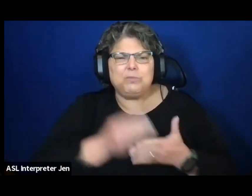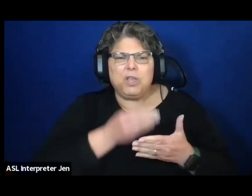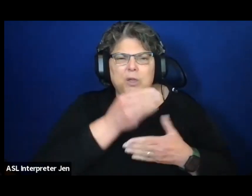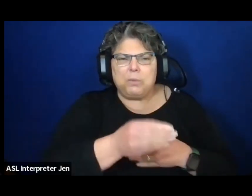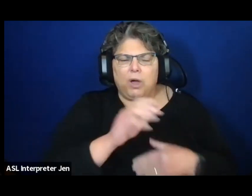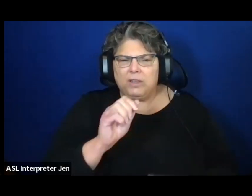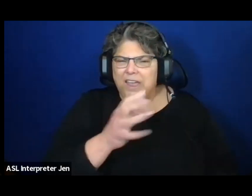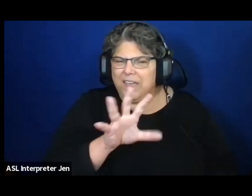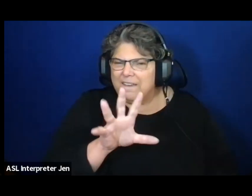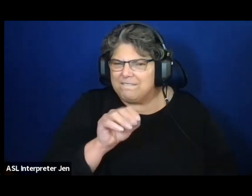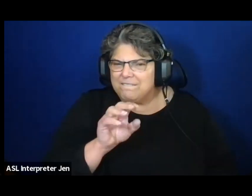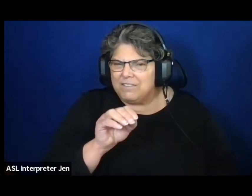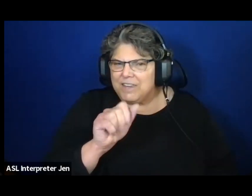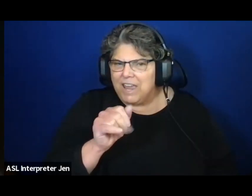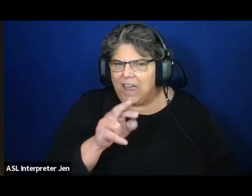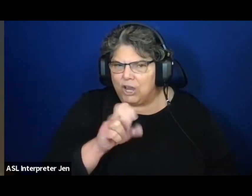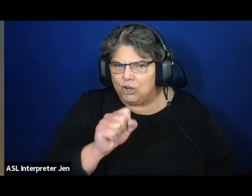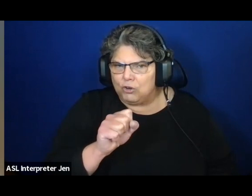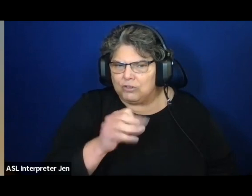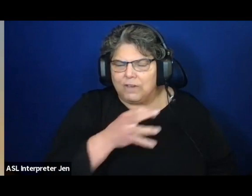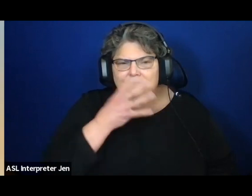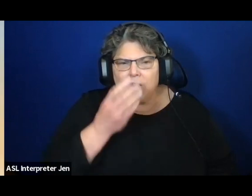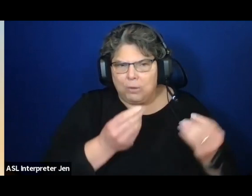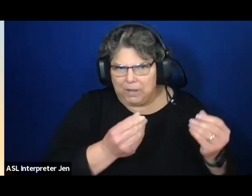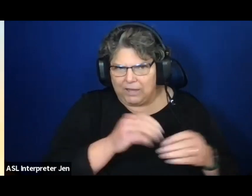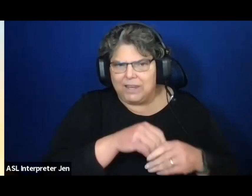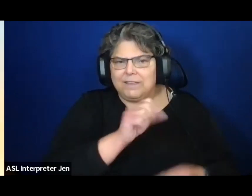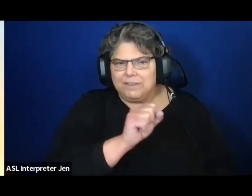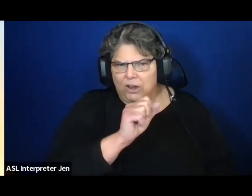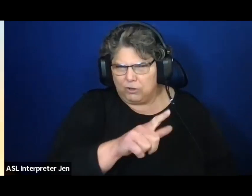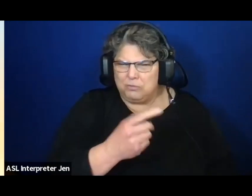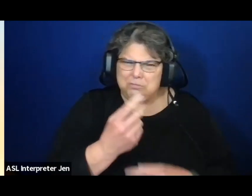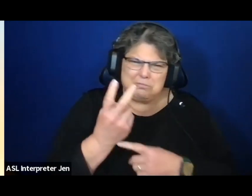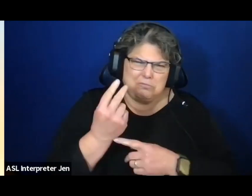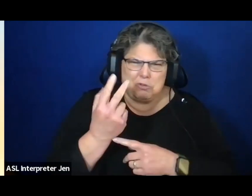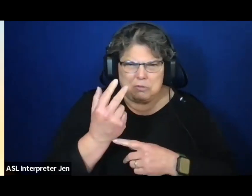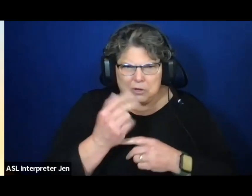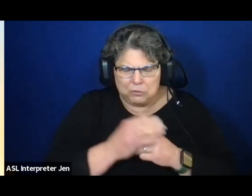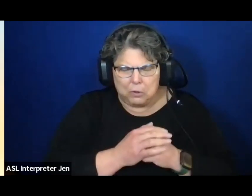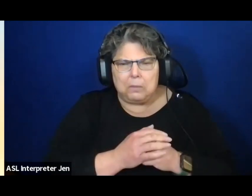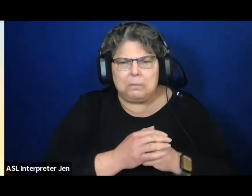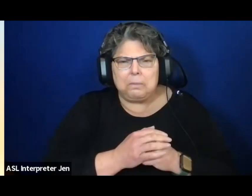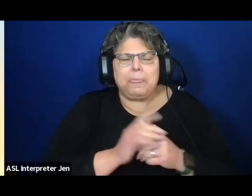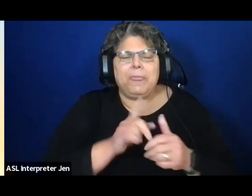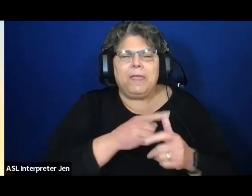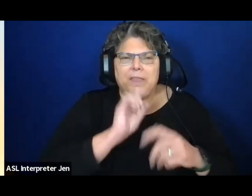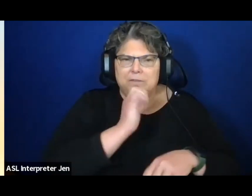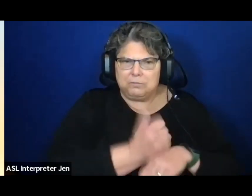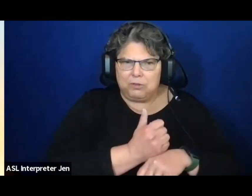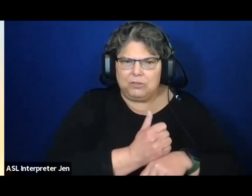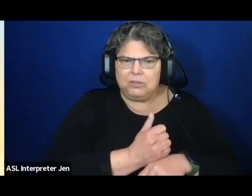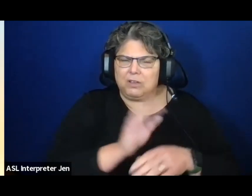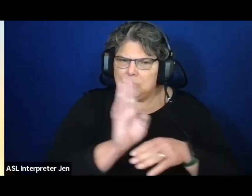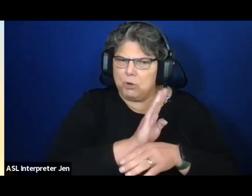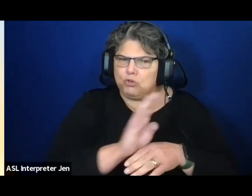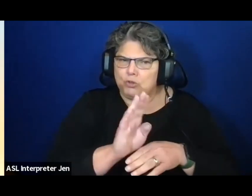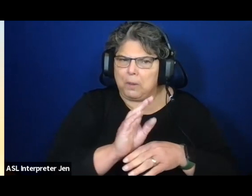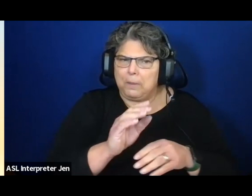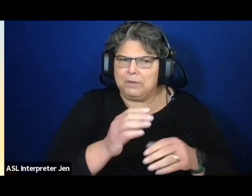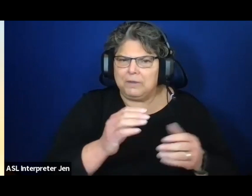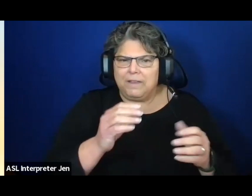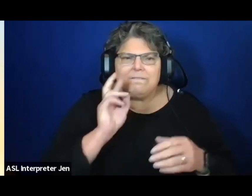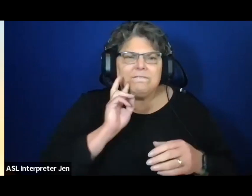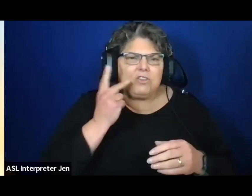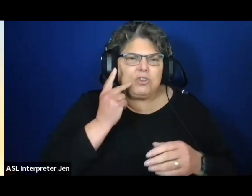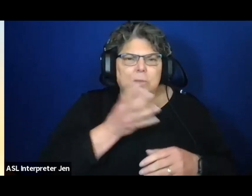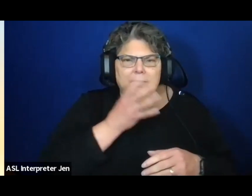of farmland in Sierra Leone a couple of years ago and subsequently established a commercial vegetable farm, hiring 15